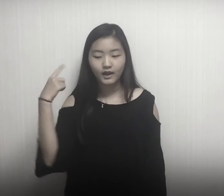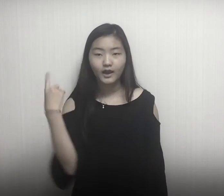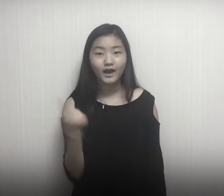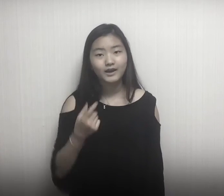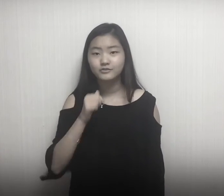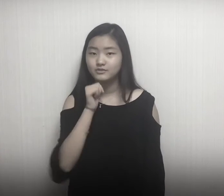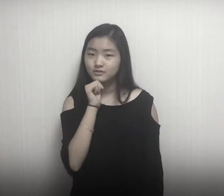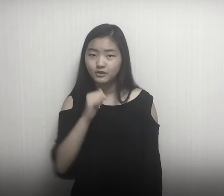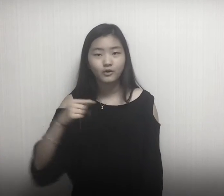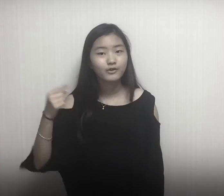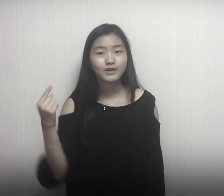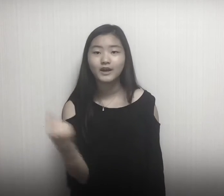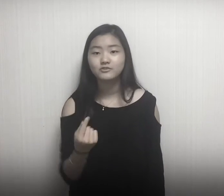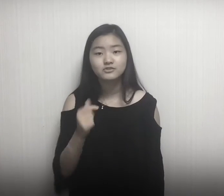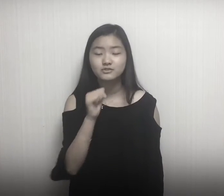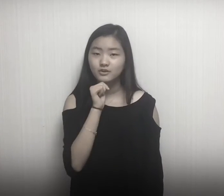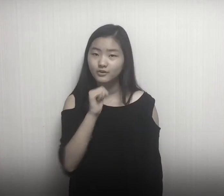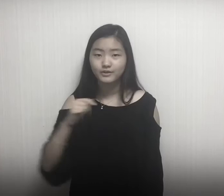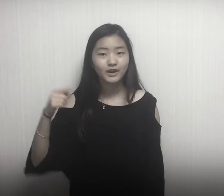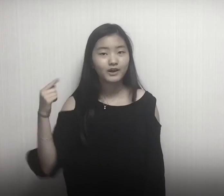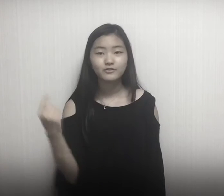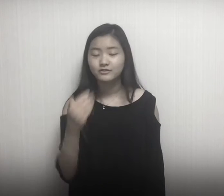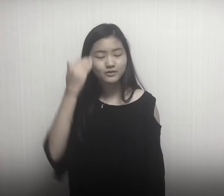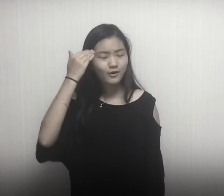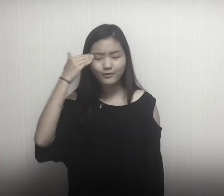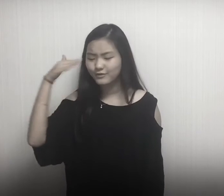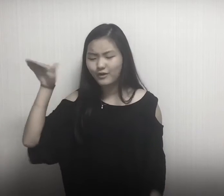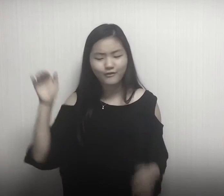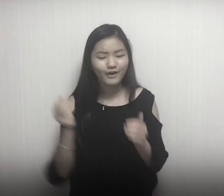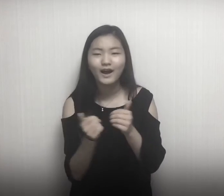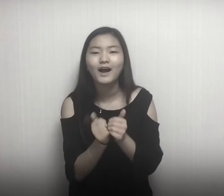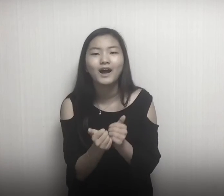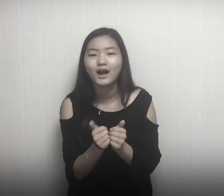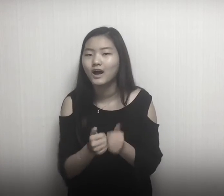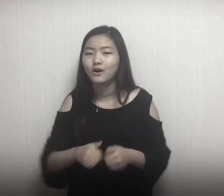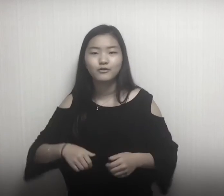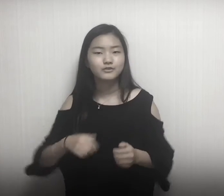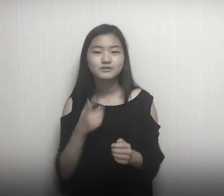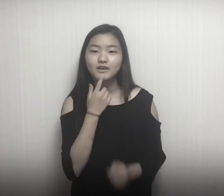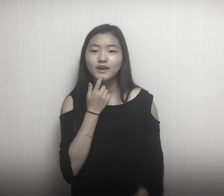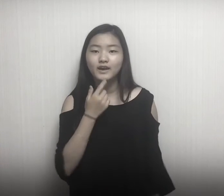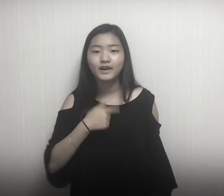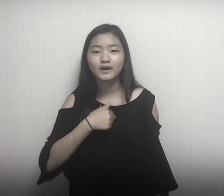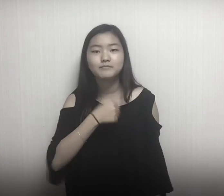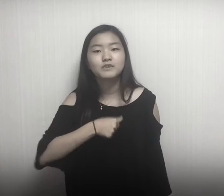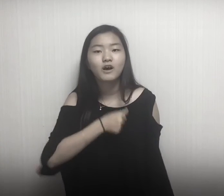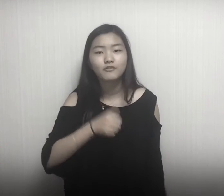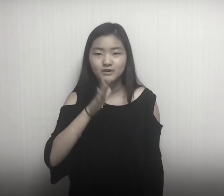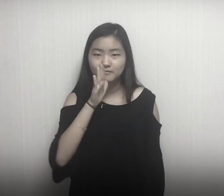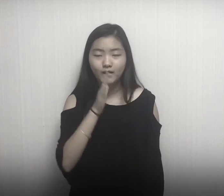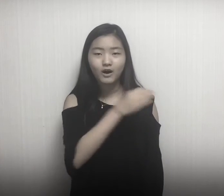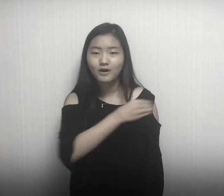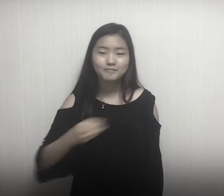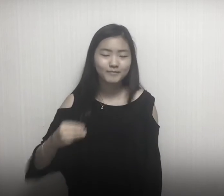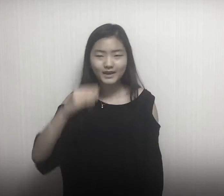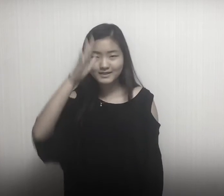I just don't, I just don't, I just don't know how to say I'm sorry mom and